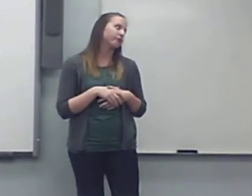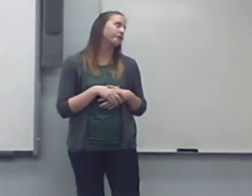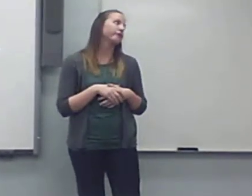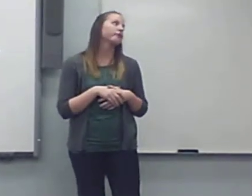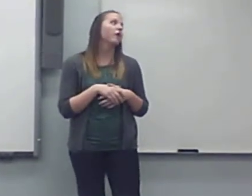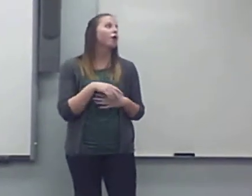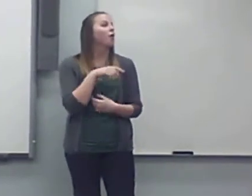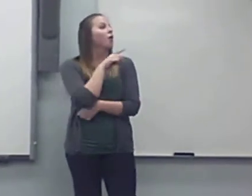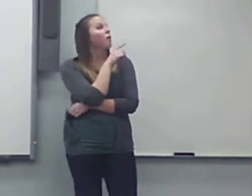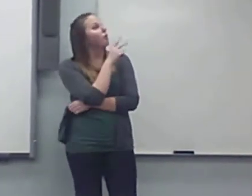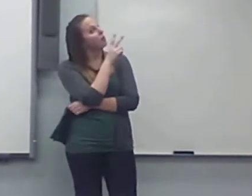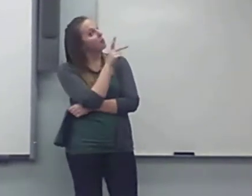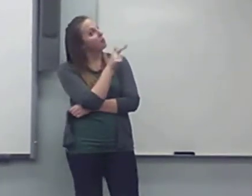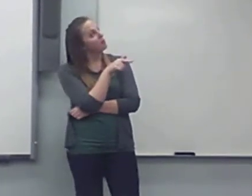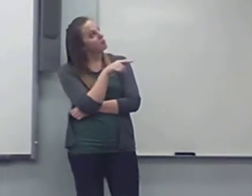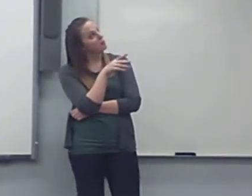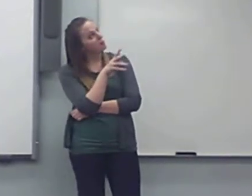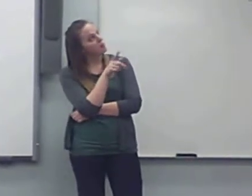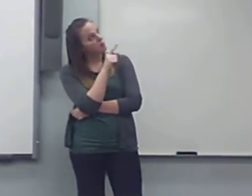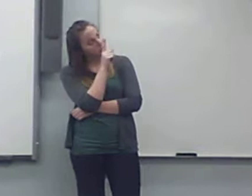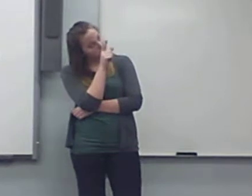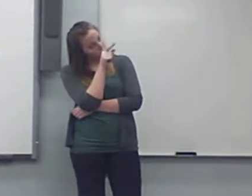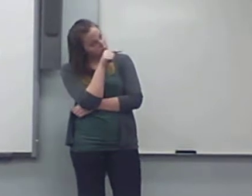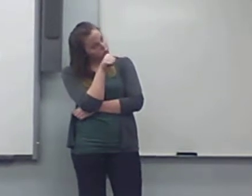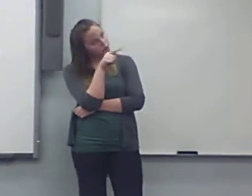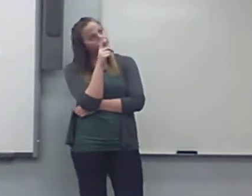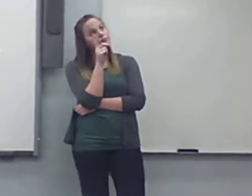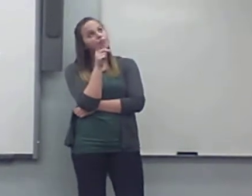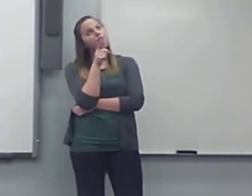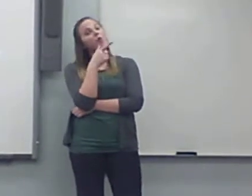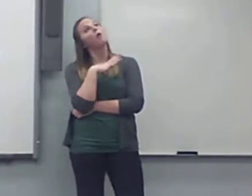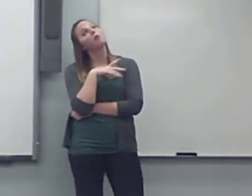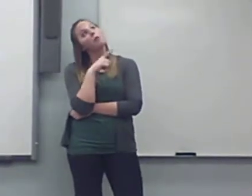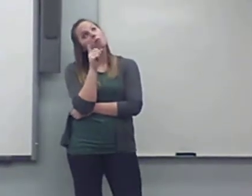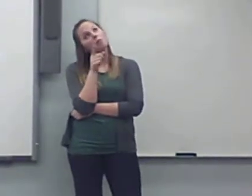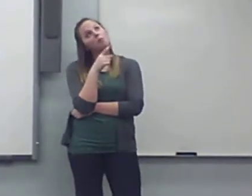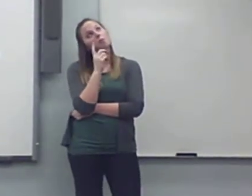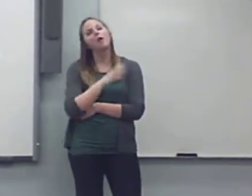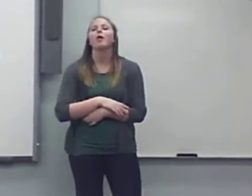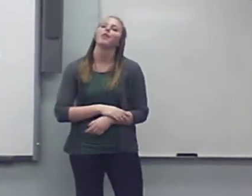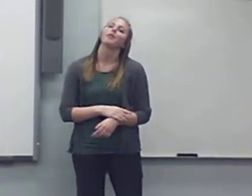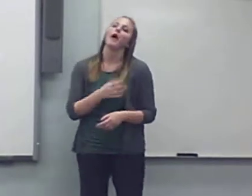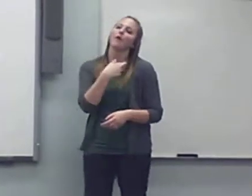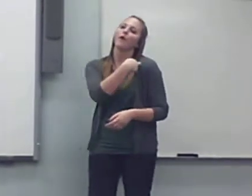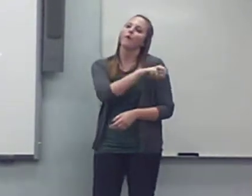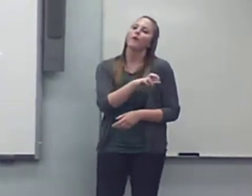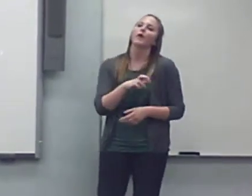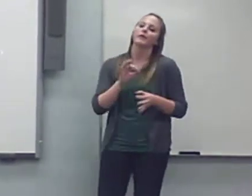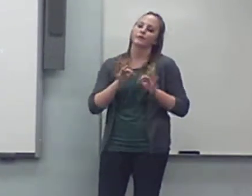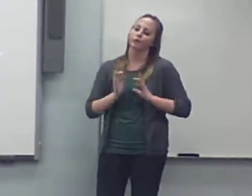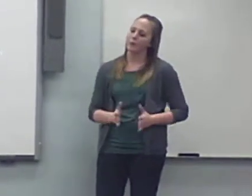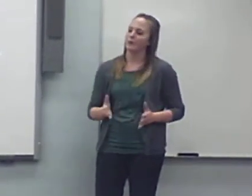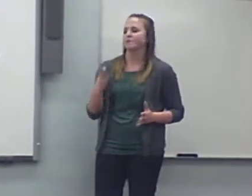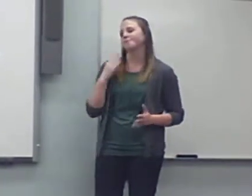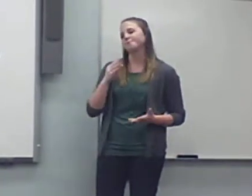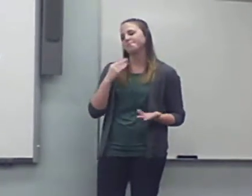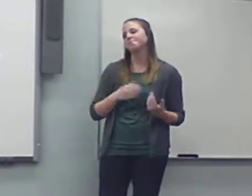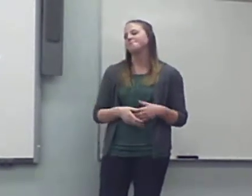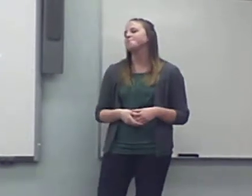stained glass windows, watching the fan. Right. That was their religious interpreting experience. And so they had little